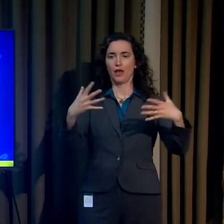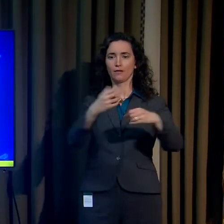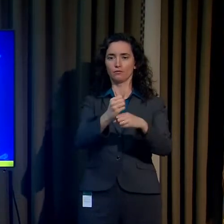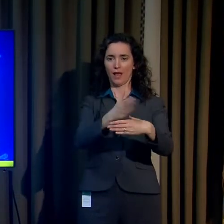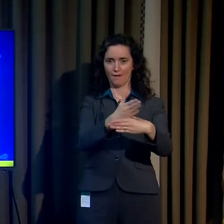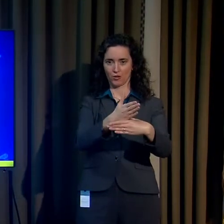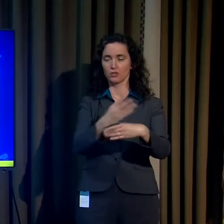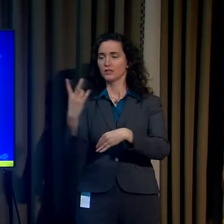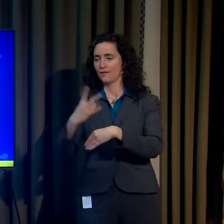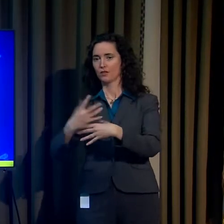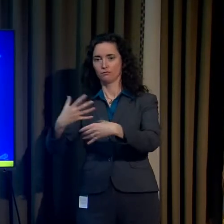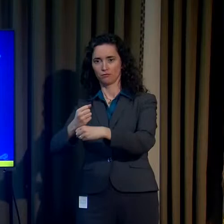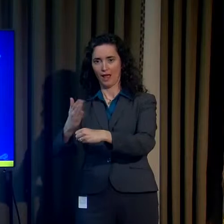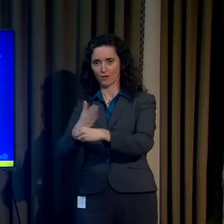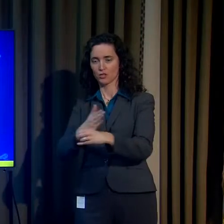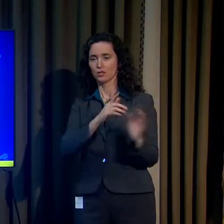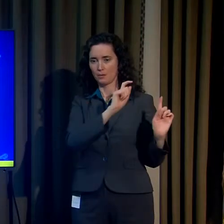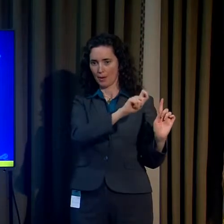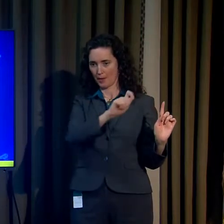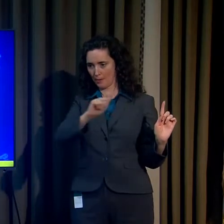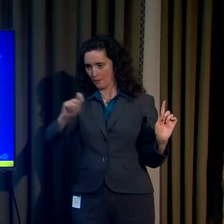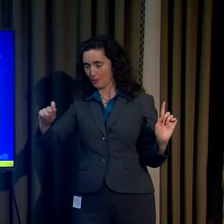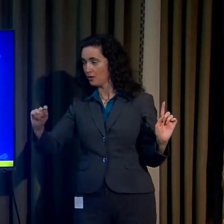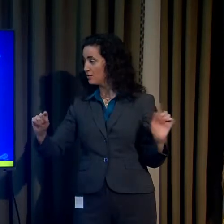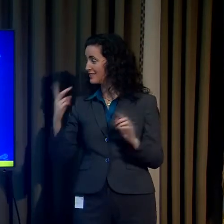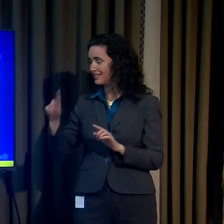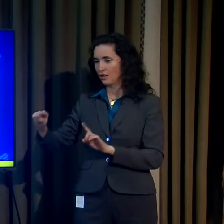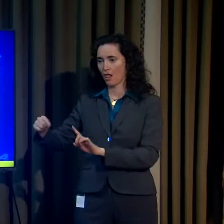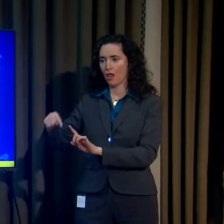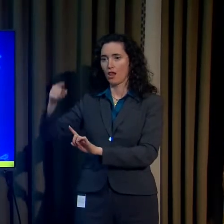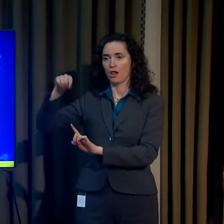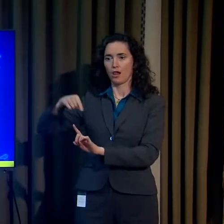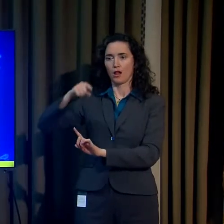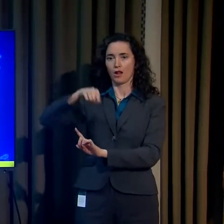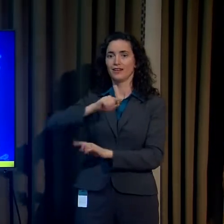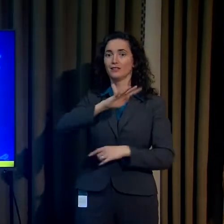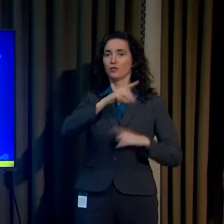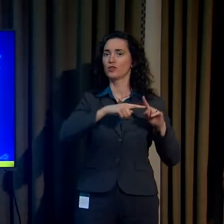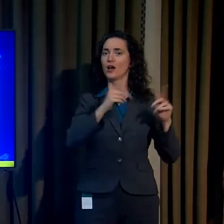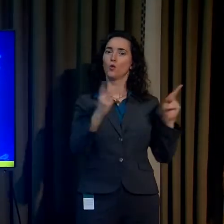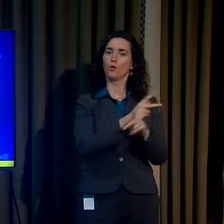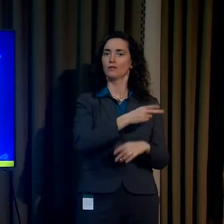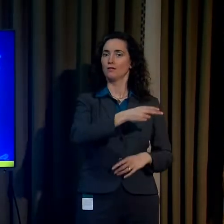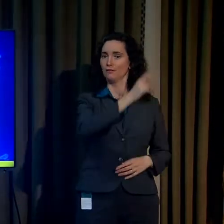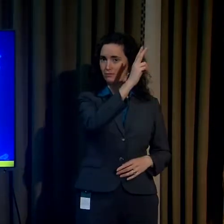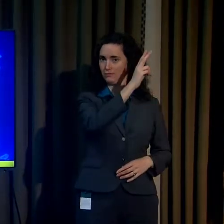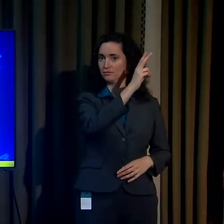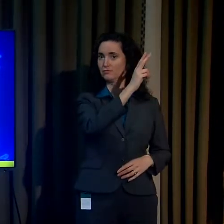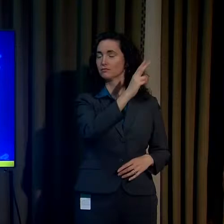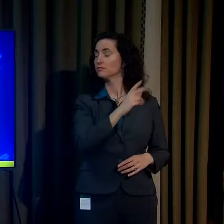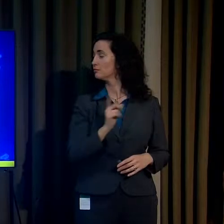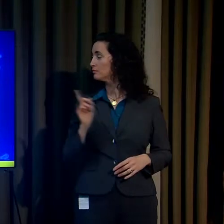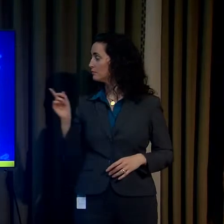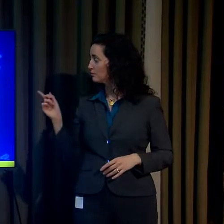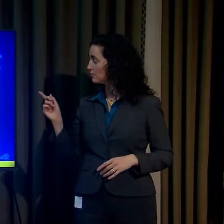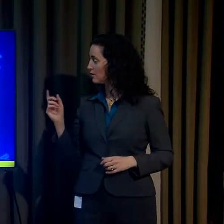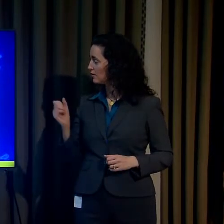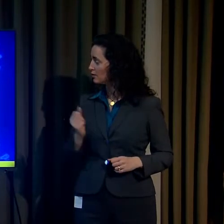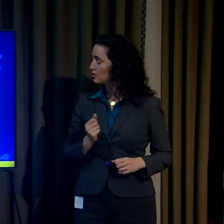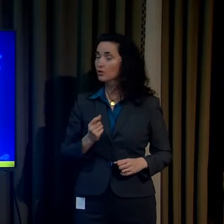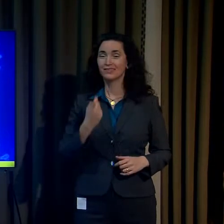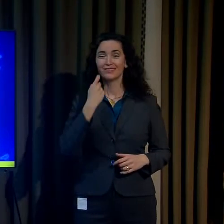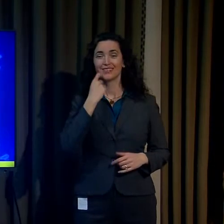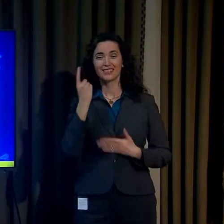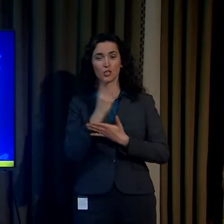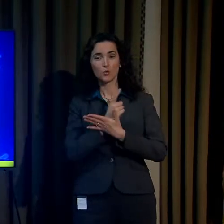we acknowledge that it's an undercount, even though we surpassed 1 million total recorded cases earlier this